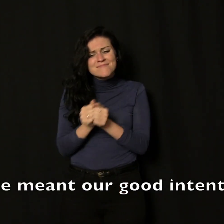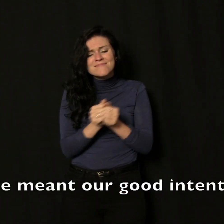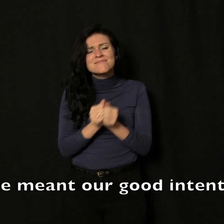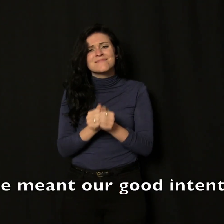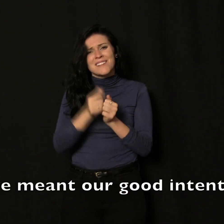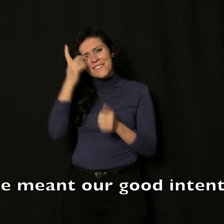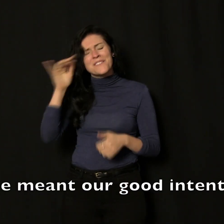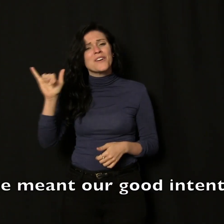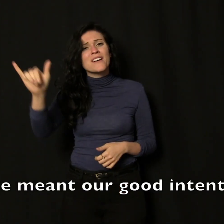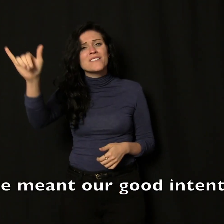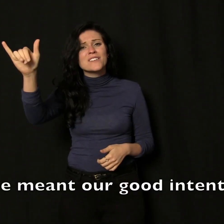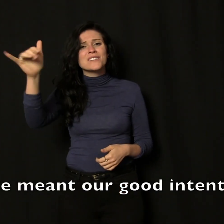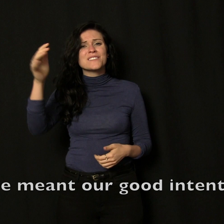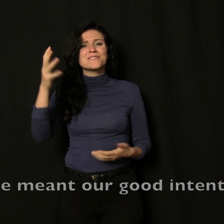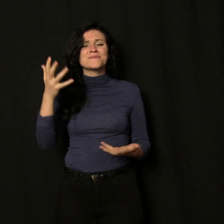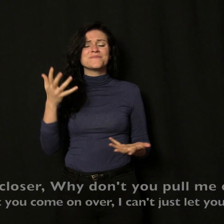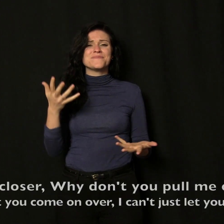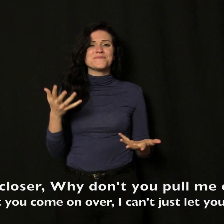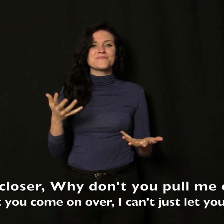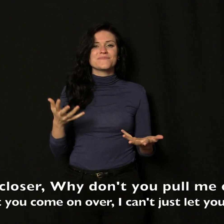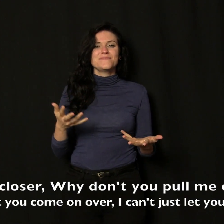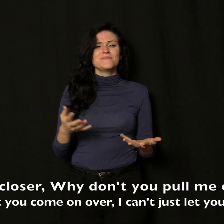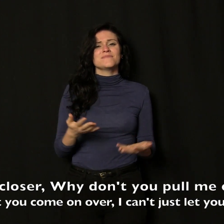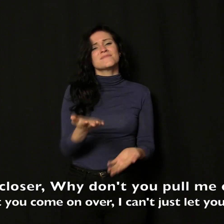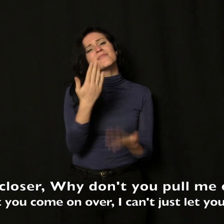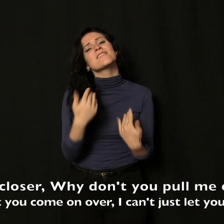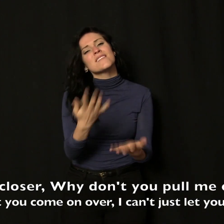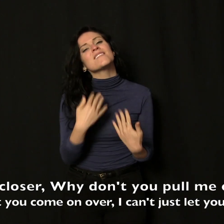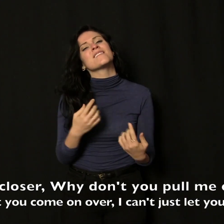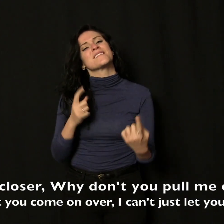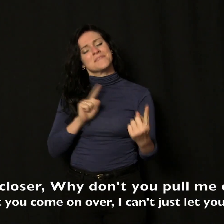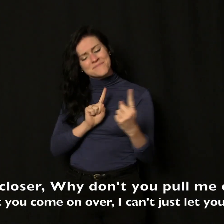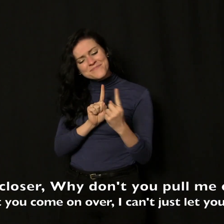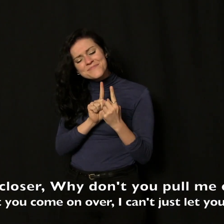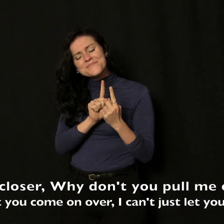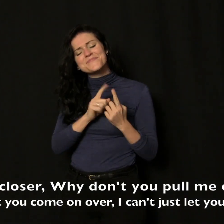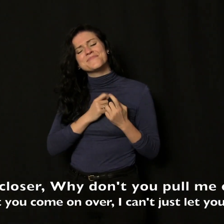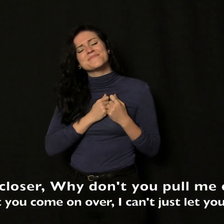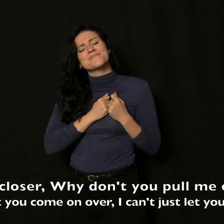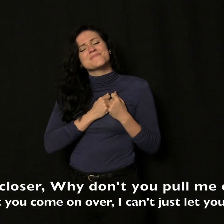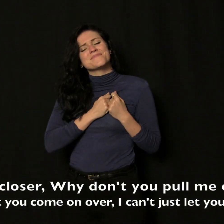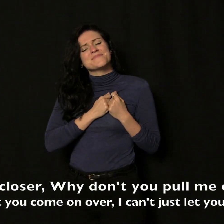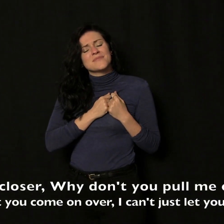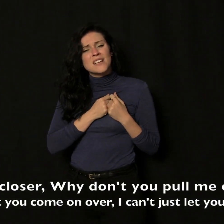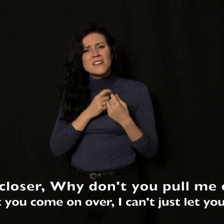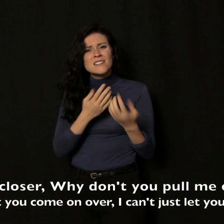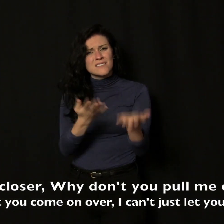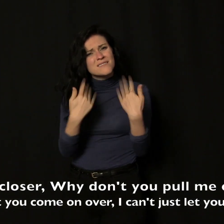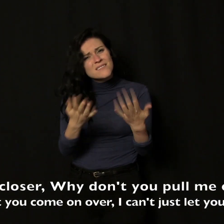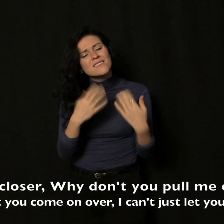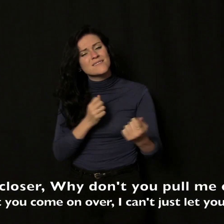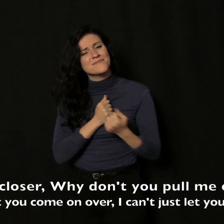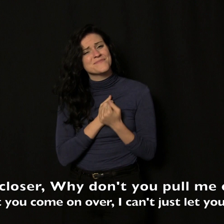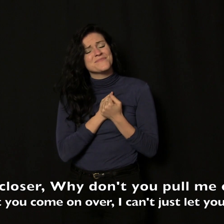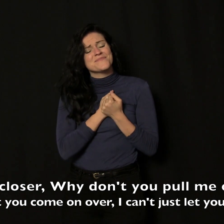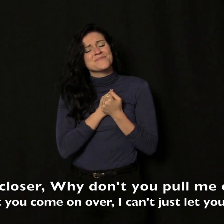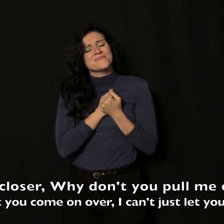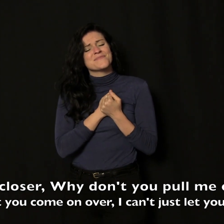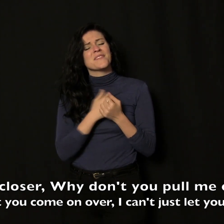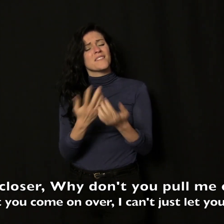good intentions. So pull me closer, why don't you pull me close? Why don't you come on over?